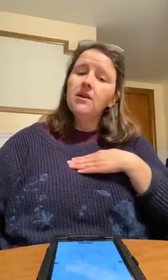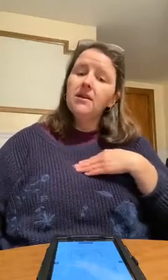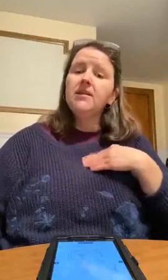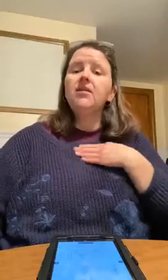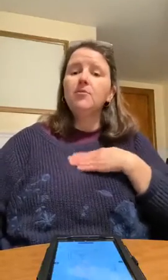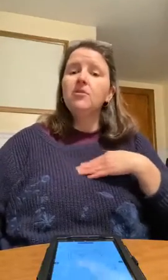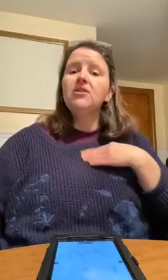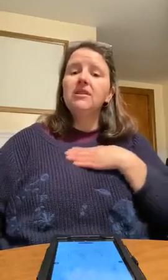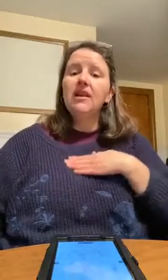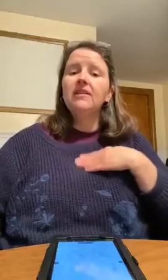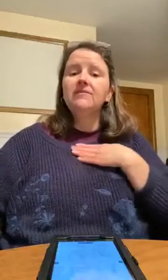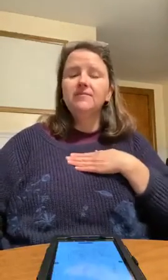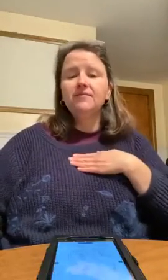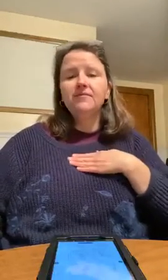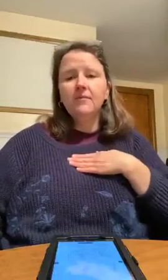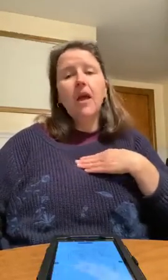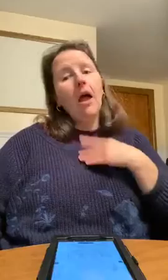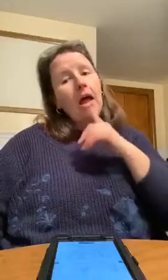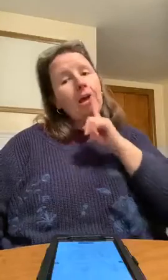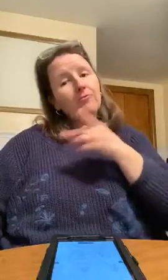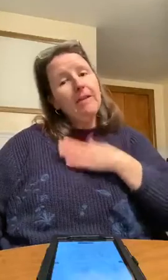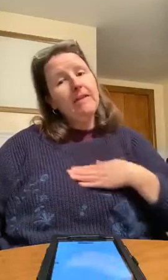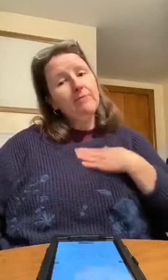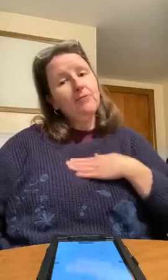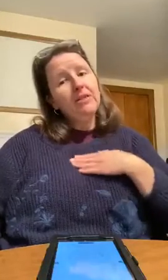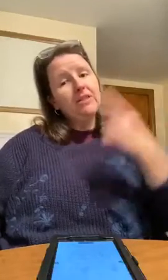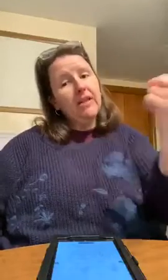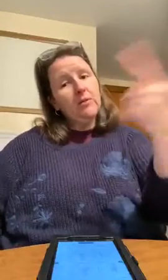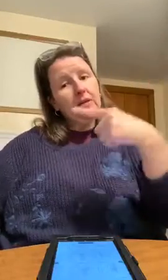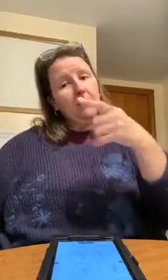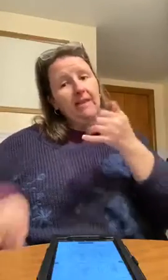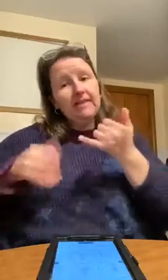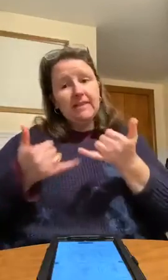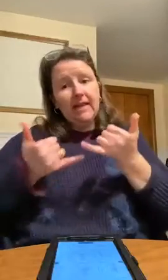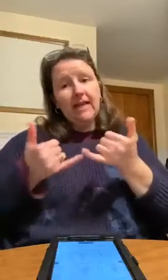Enjoy, appreciate. I really appreciate you coming today.